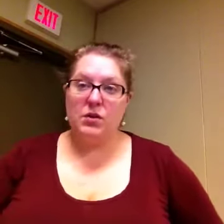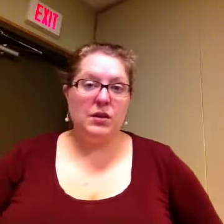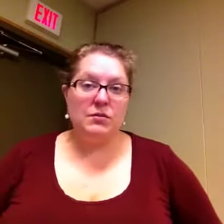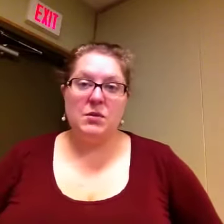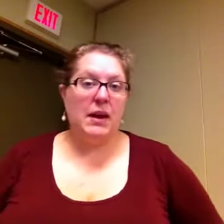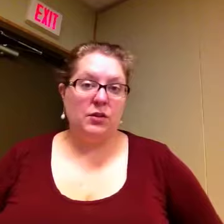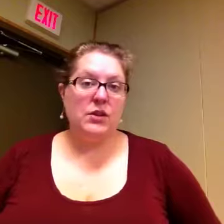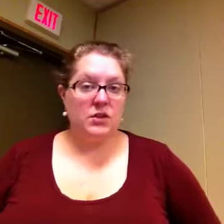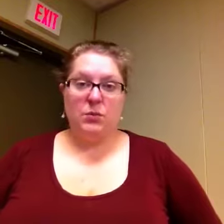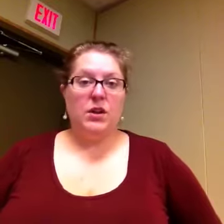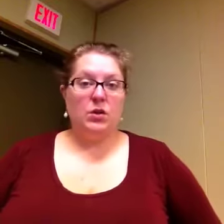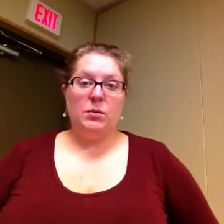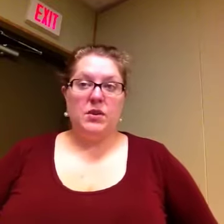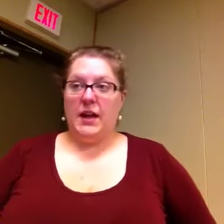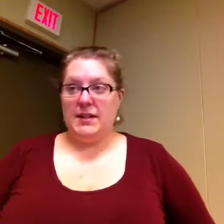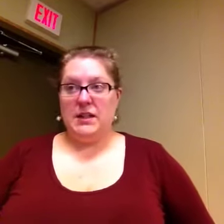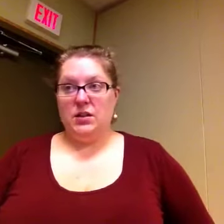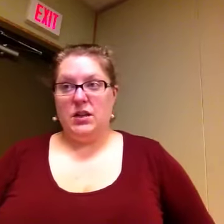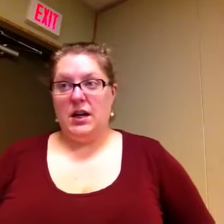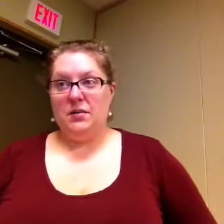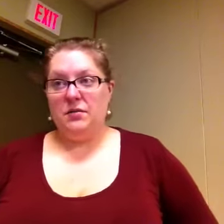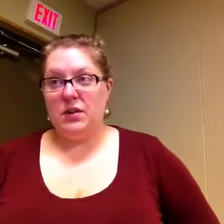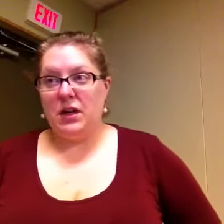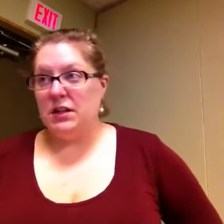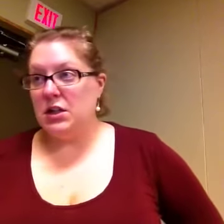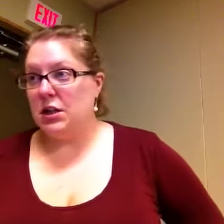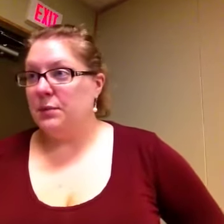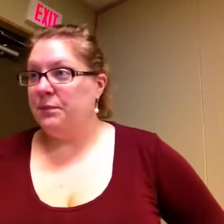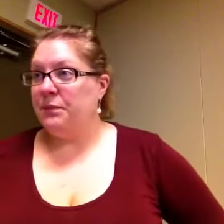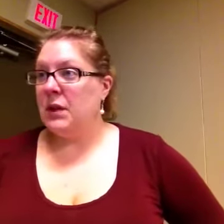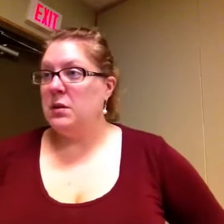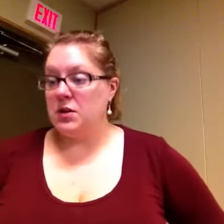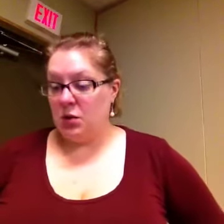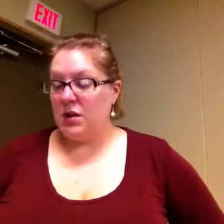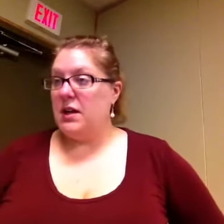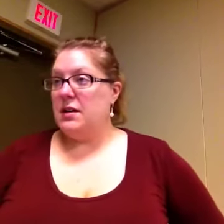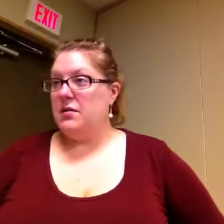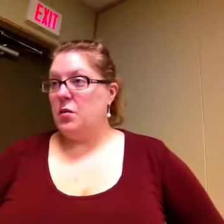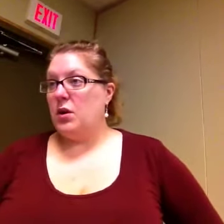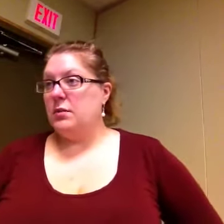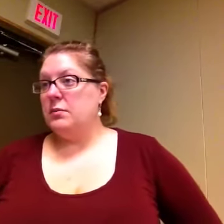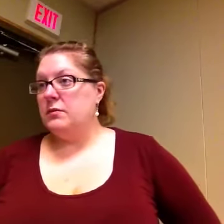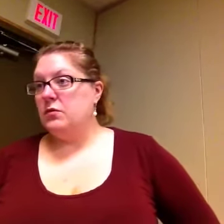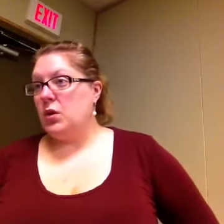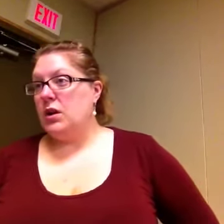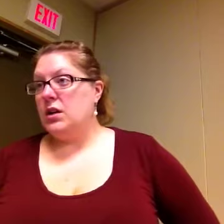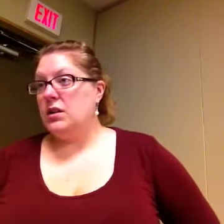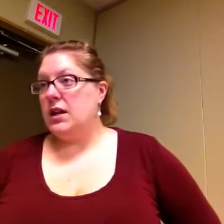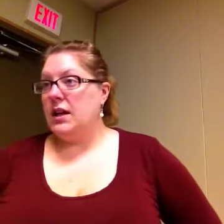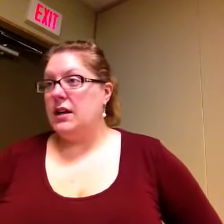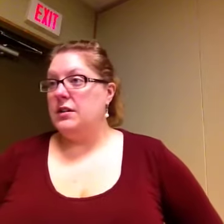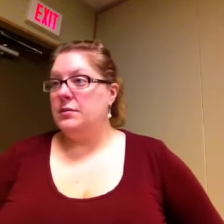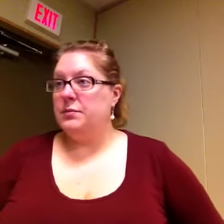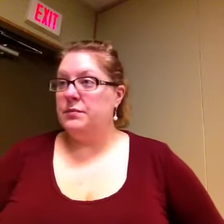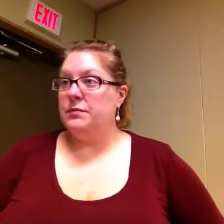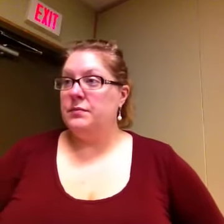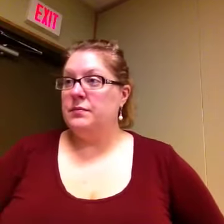the altos actually want to go up to that D or not in 92. Let's go on to 94. 1 and.